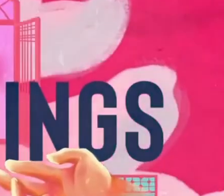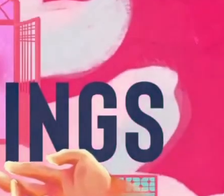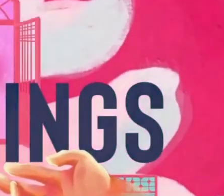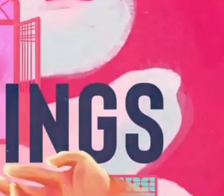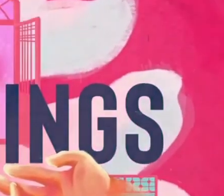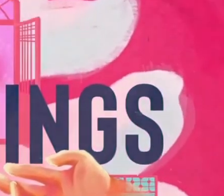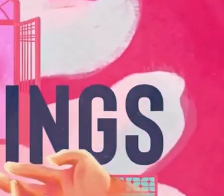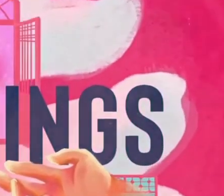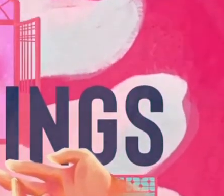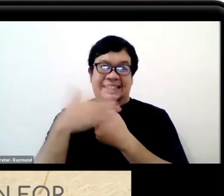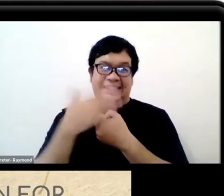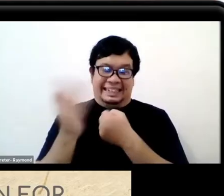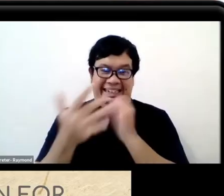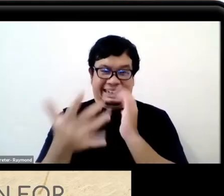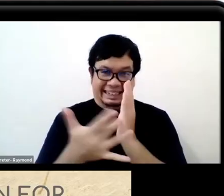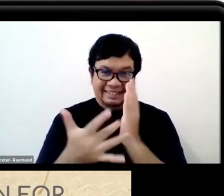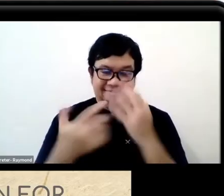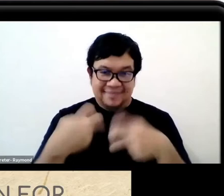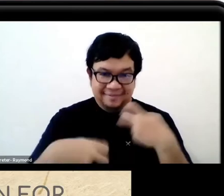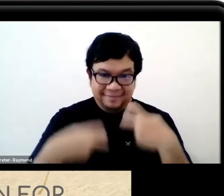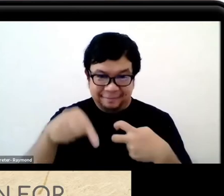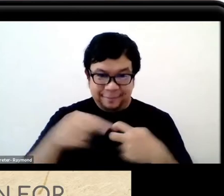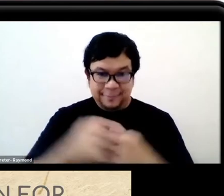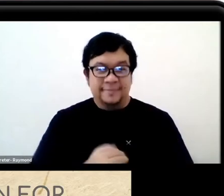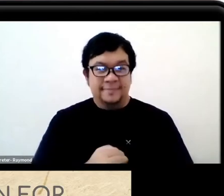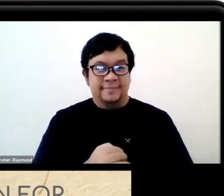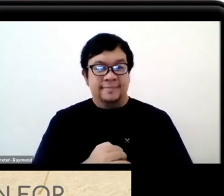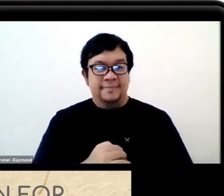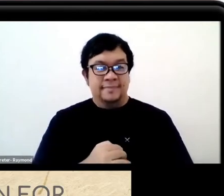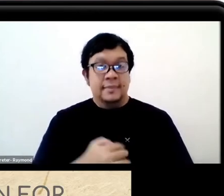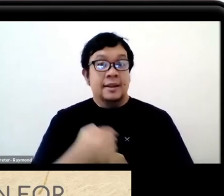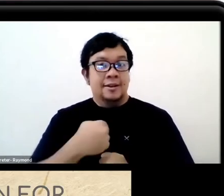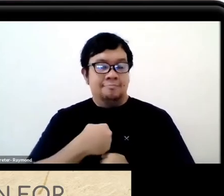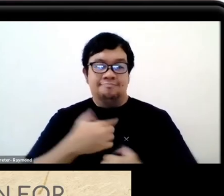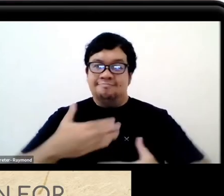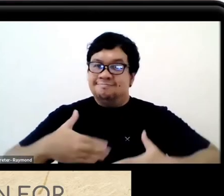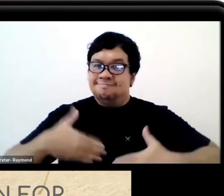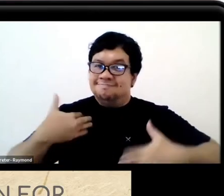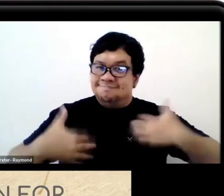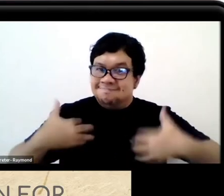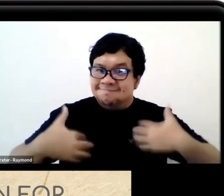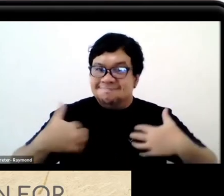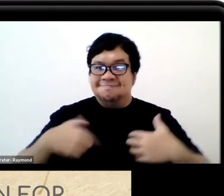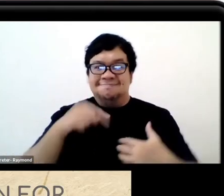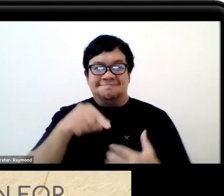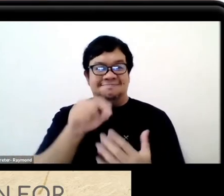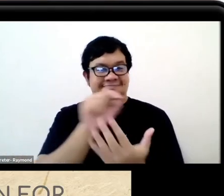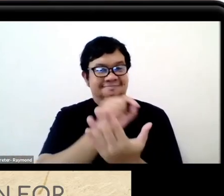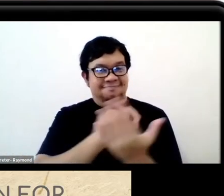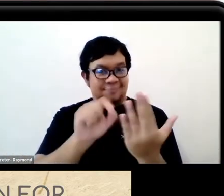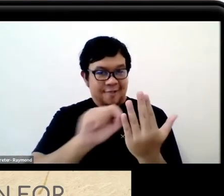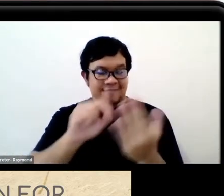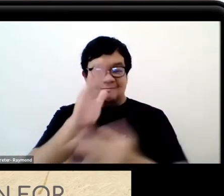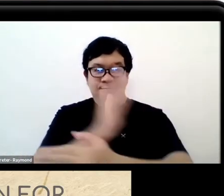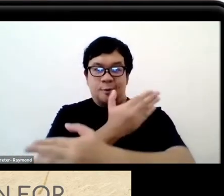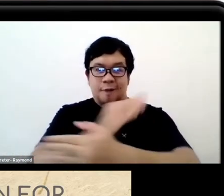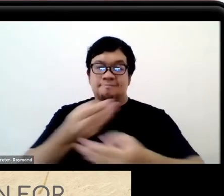It's a pleasure to read my poem with everyone here today. It's a pleasure to be part of